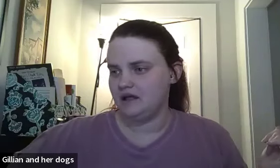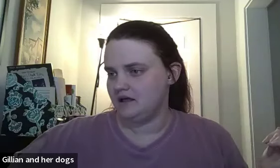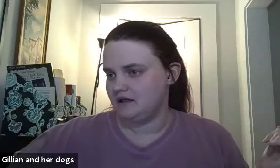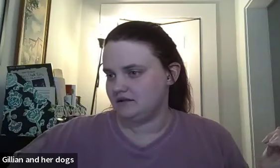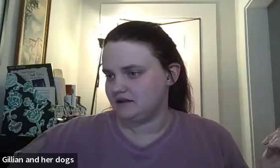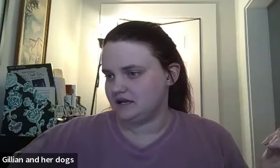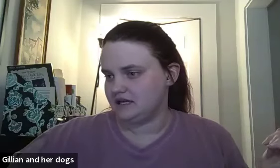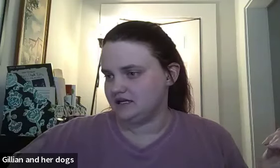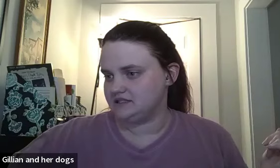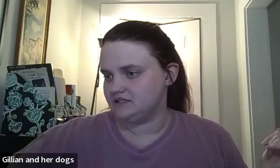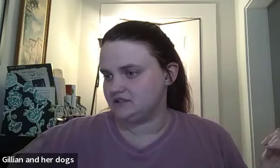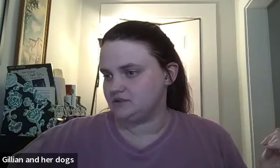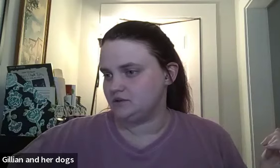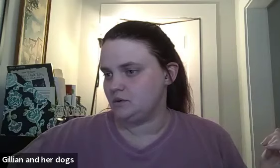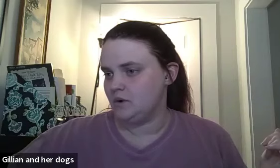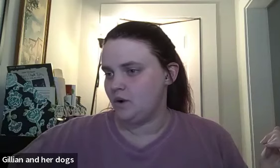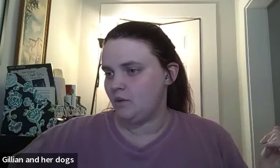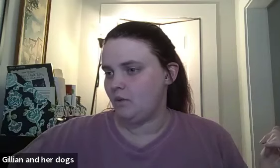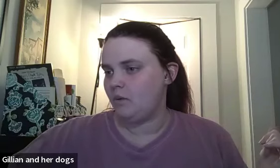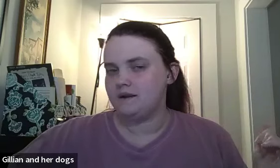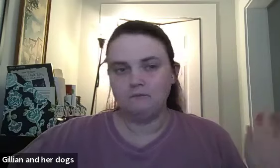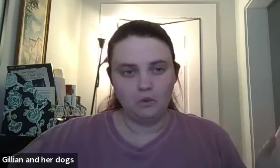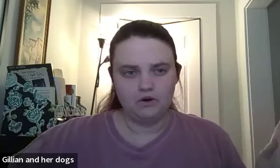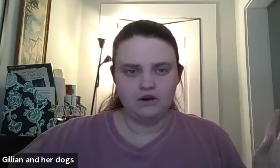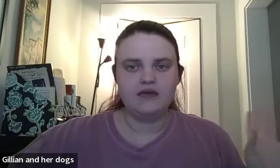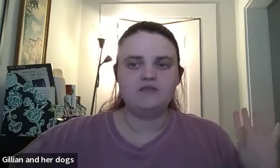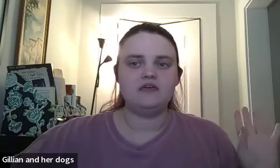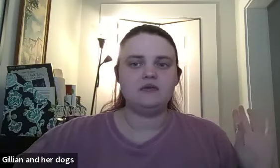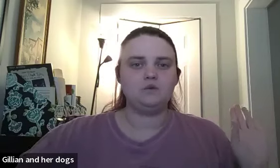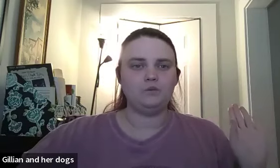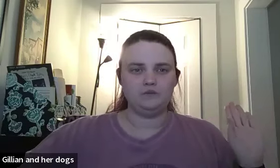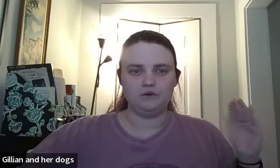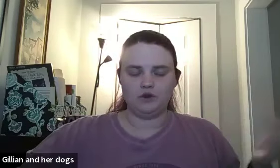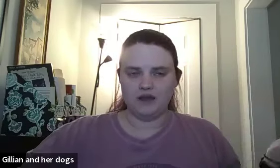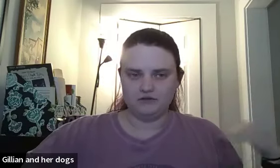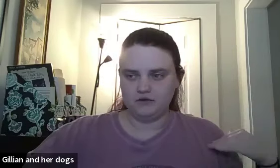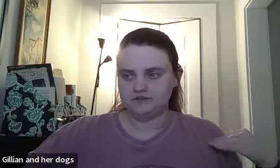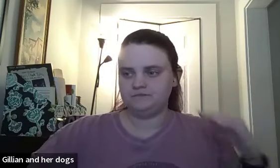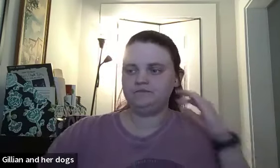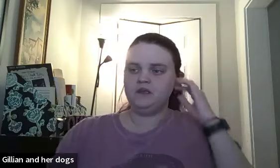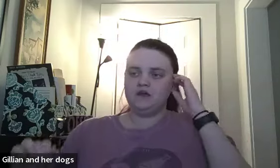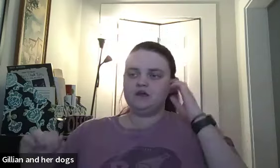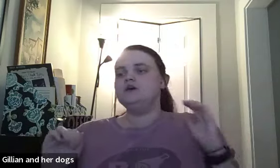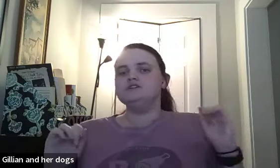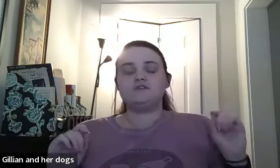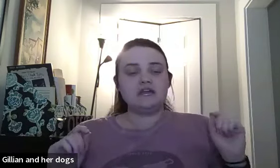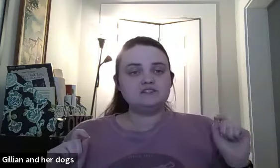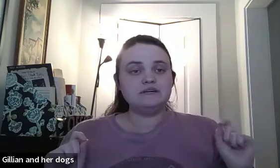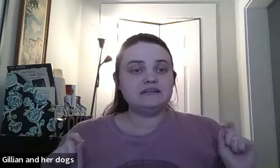Okay, let's do one more and then we will go back to those. So the next one